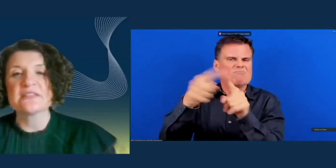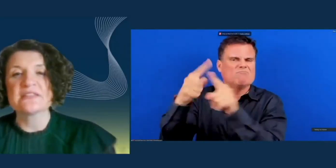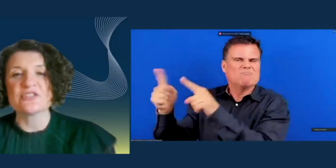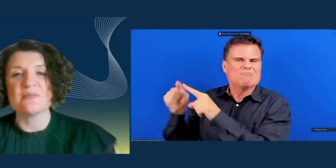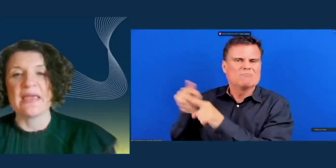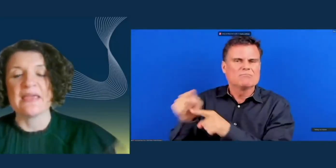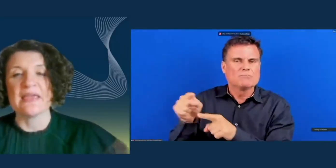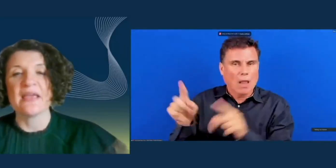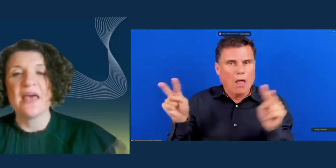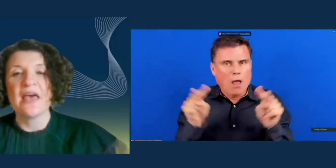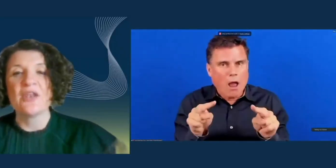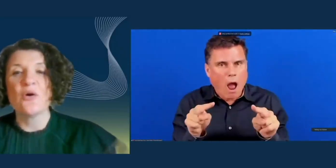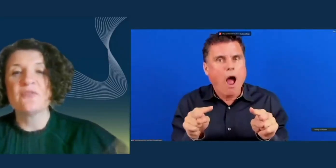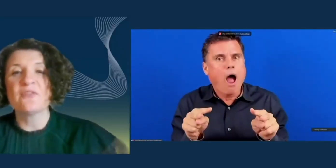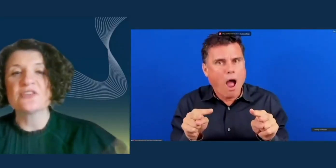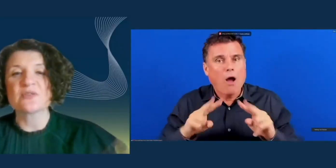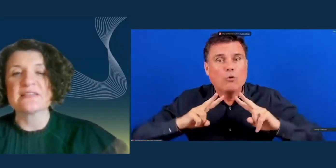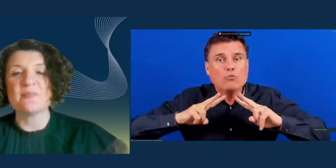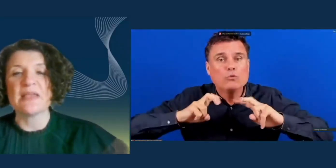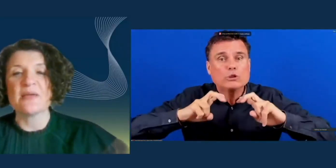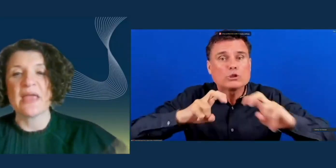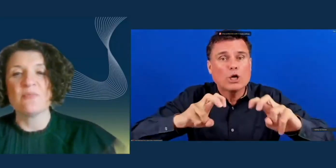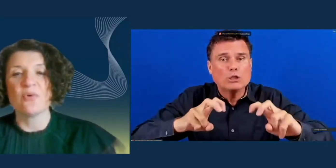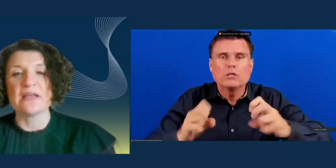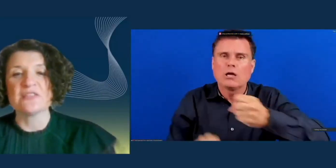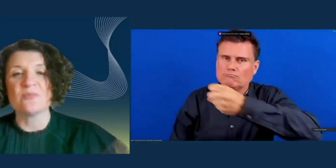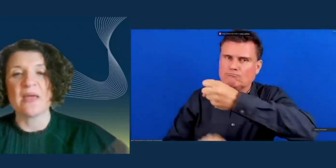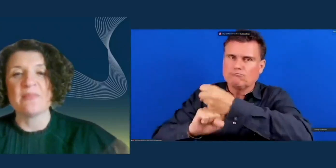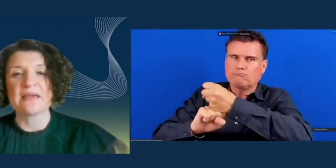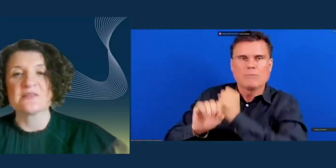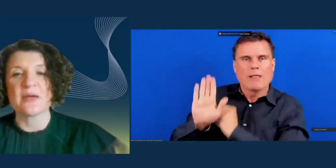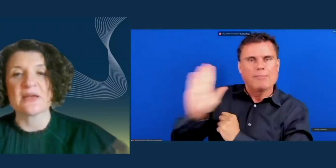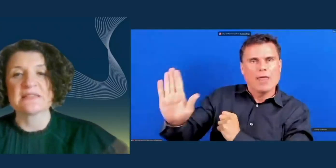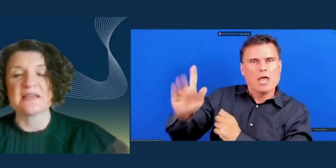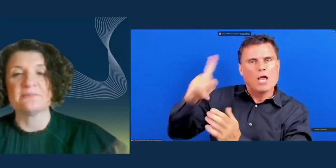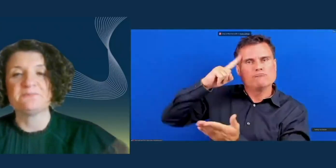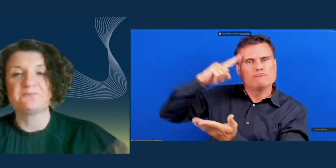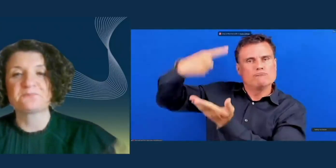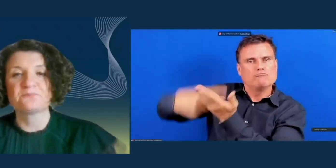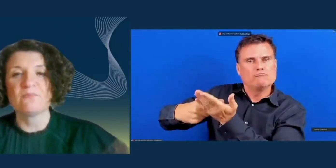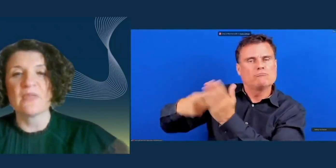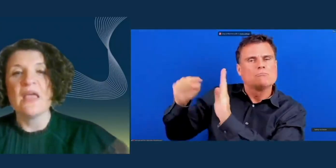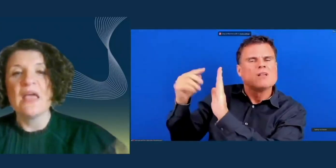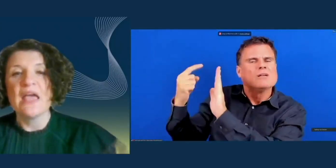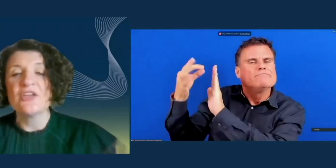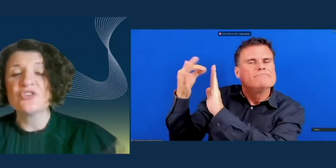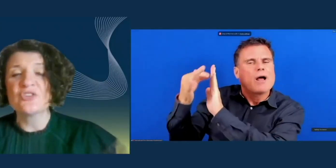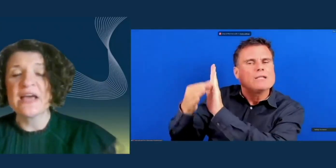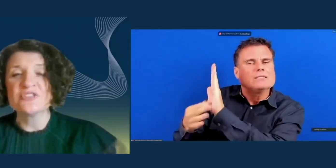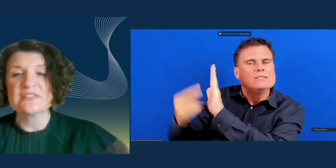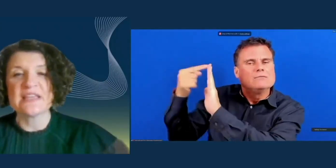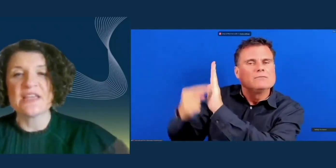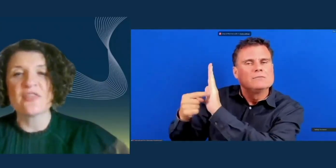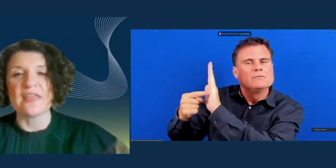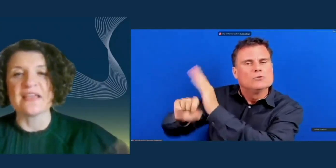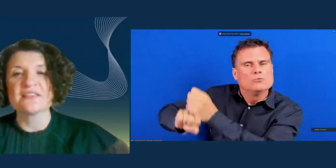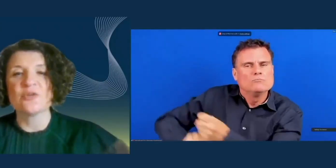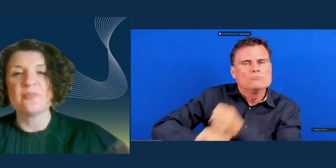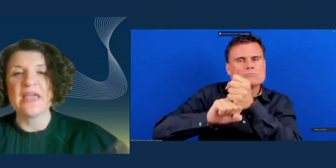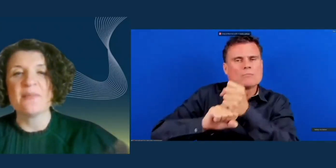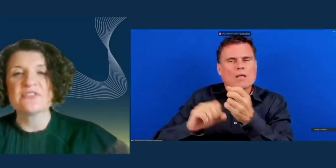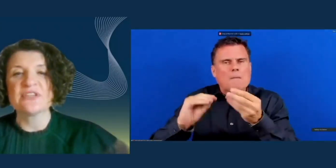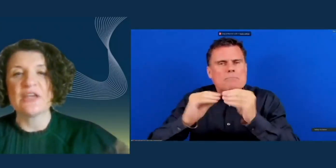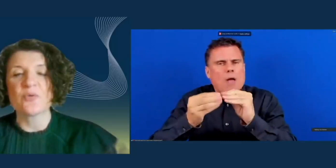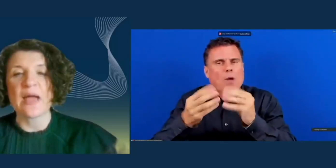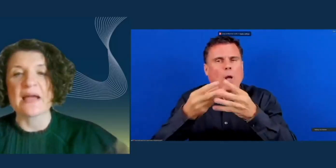your decision-making and hopefully address many pain points you may be experiencing. And you'll not just hear things, you'll